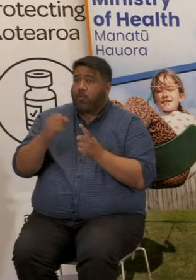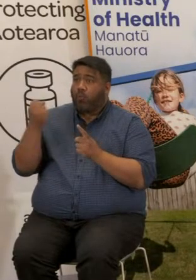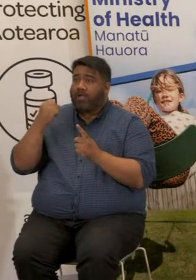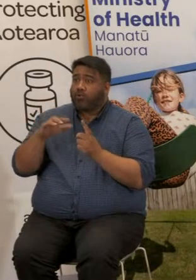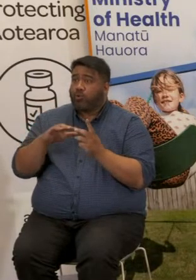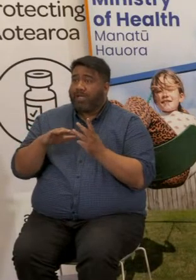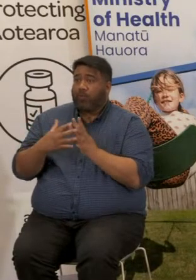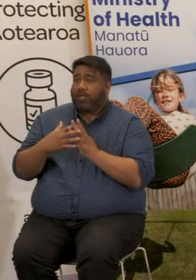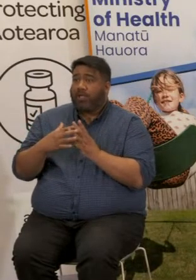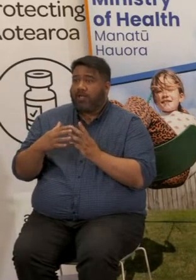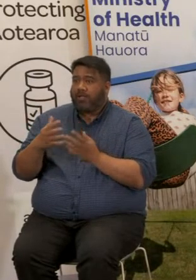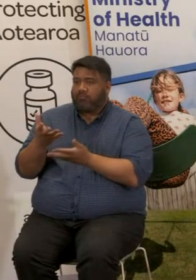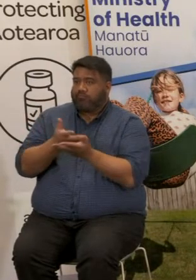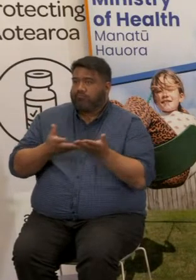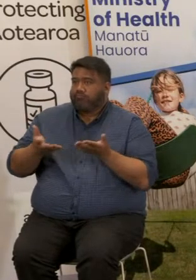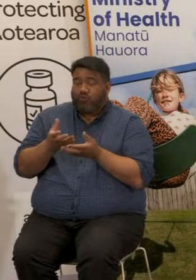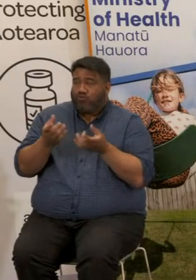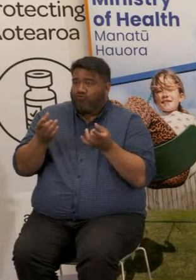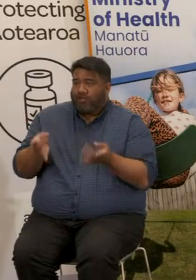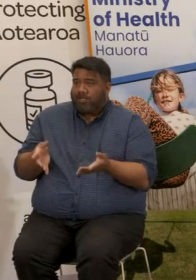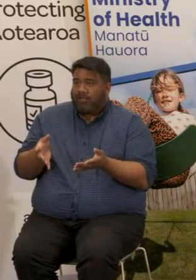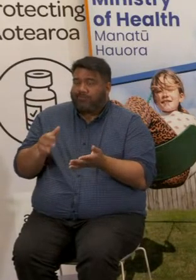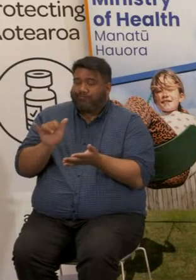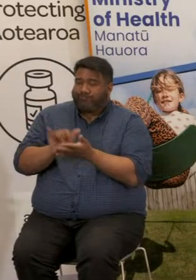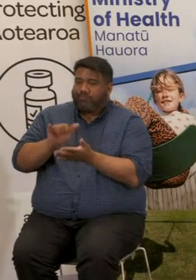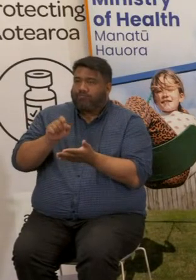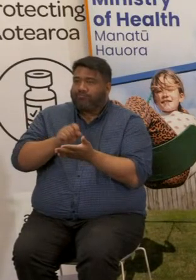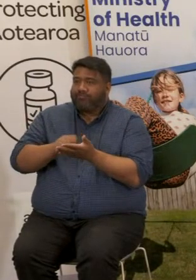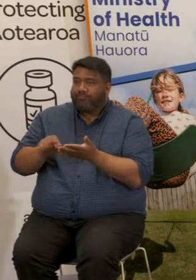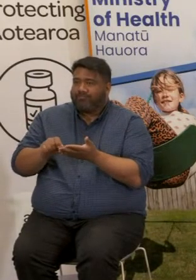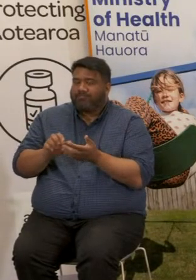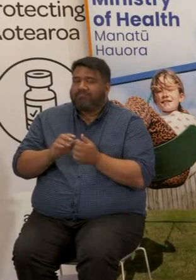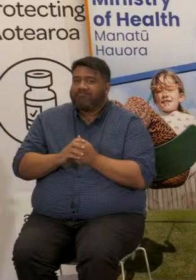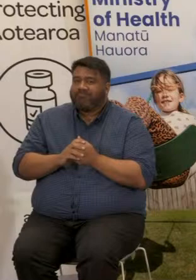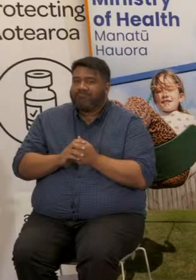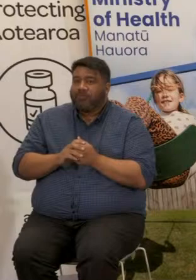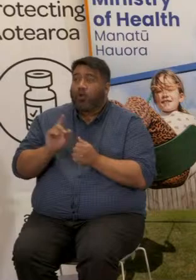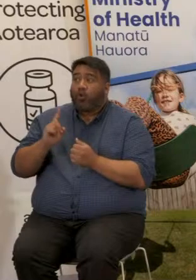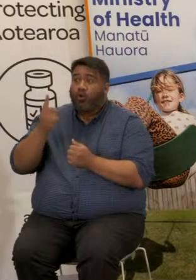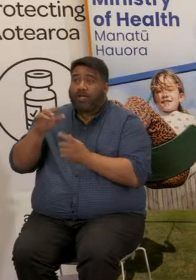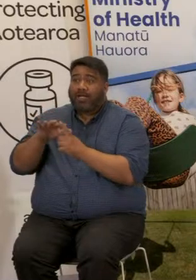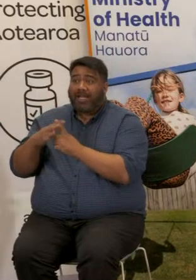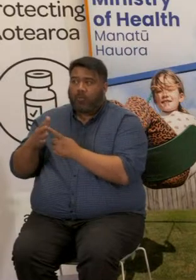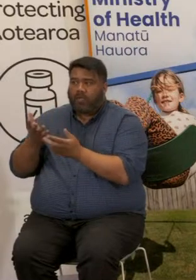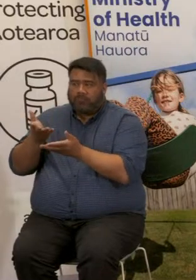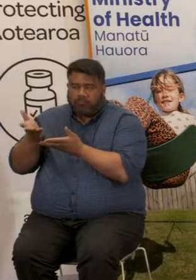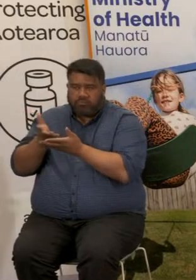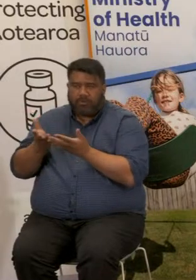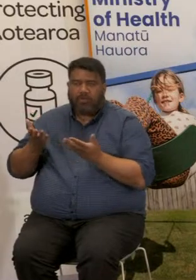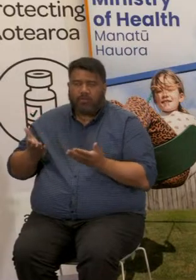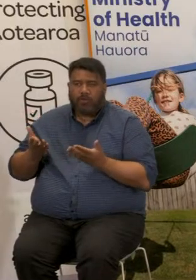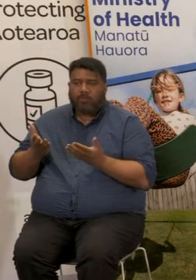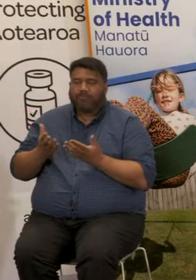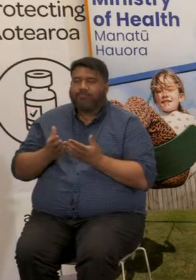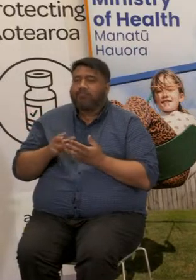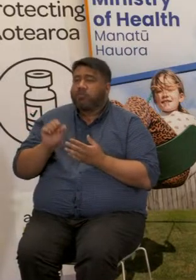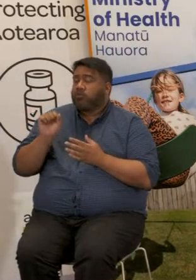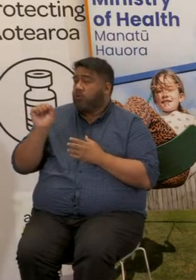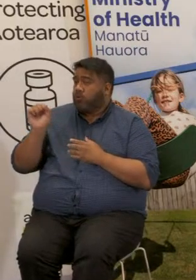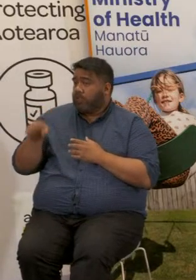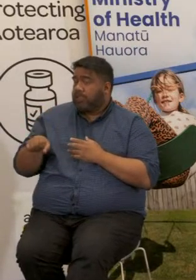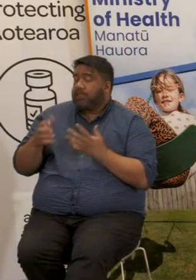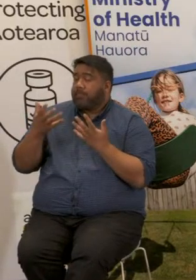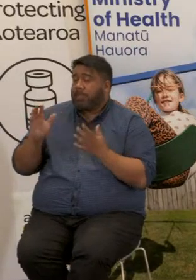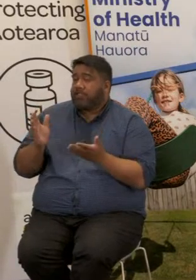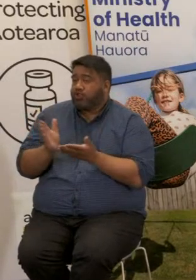just getting through finalising that for Tamaki Makaurau. But yes, it will be shared where those appropriate conversations have happened,